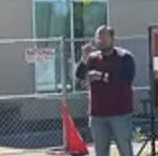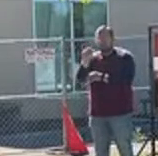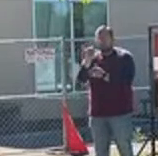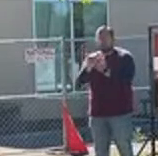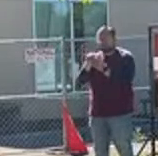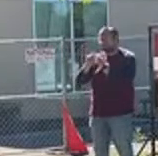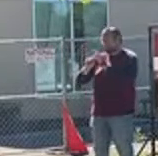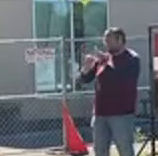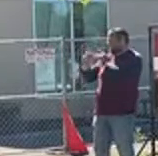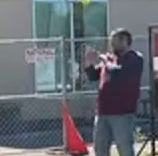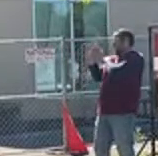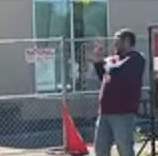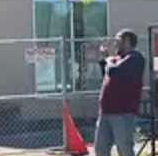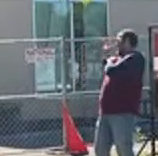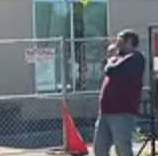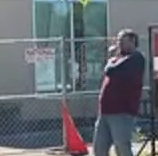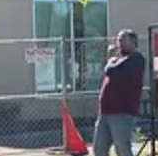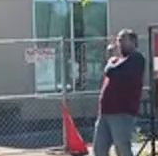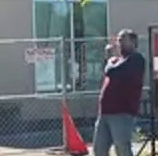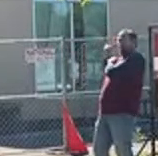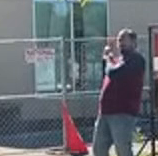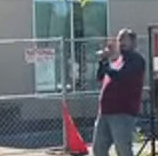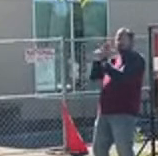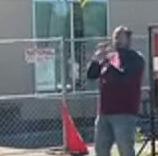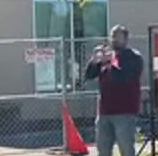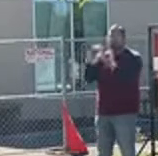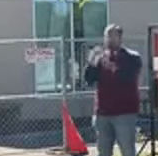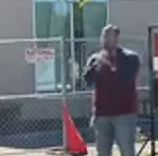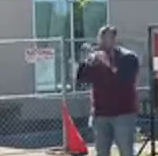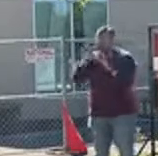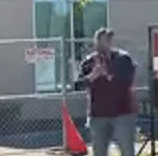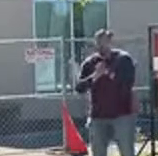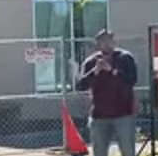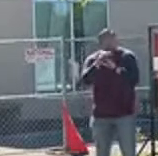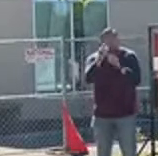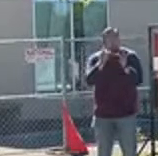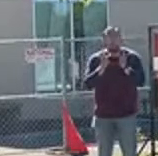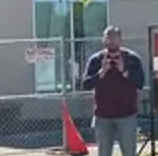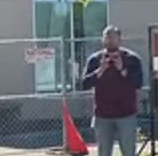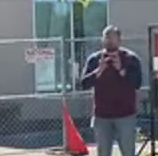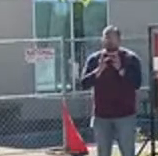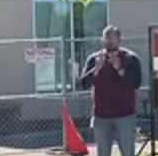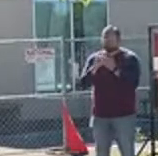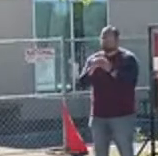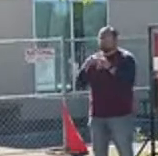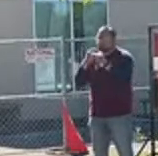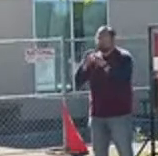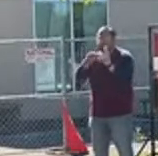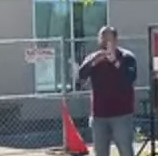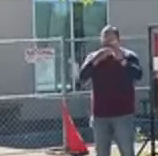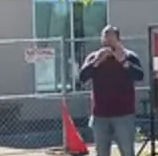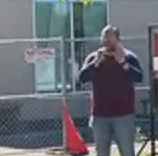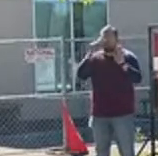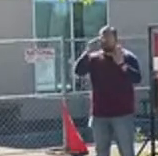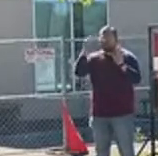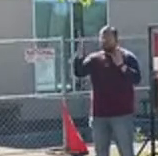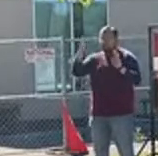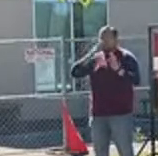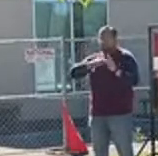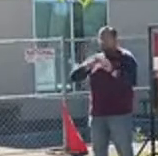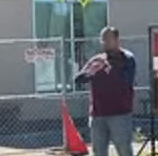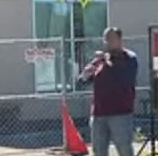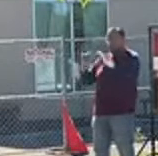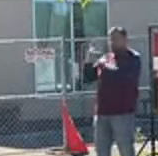time, reminding us that this plentiful place has been called home by my ancestors,